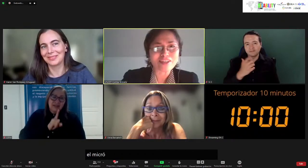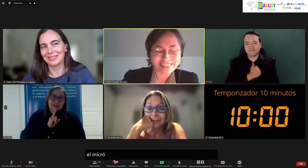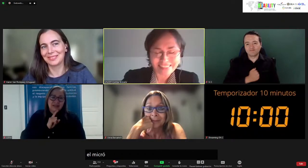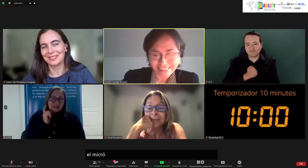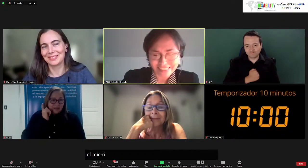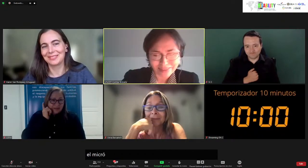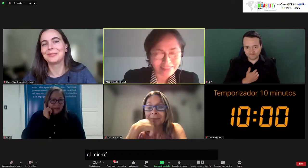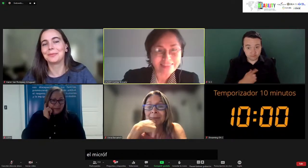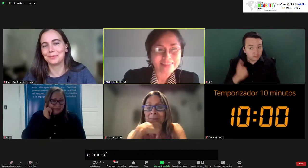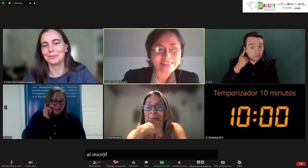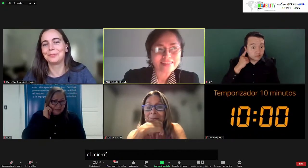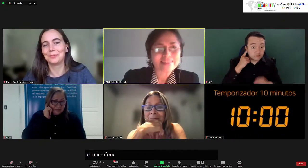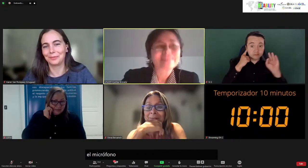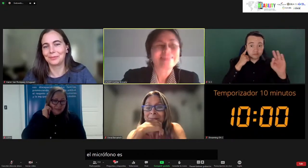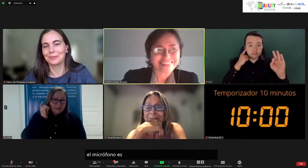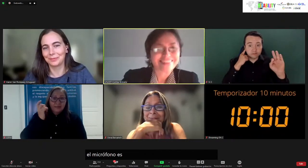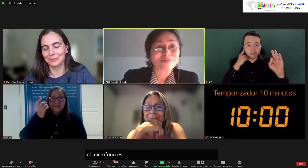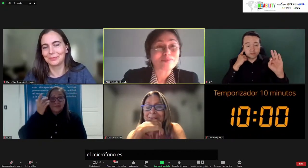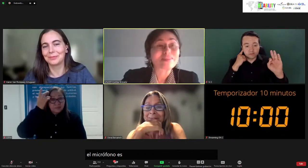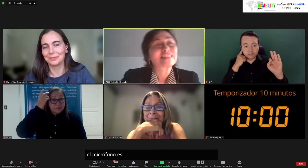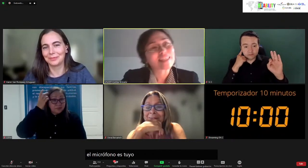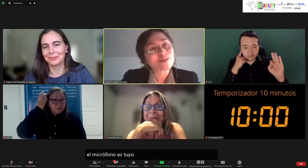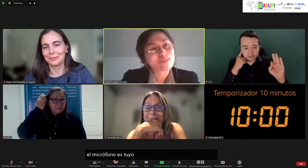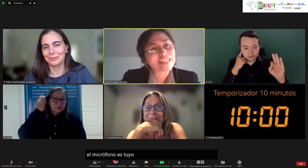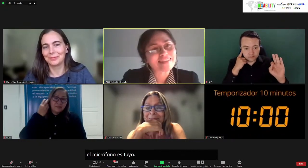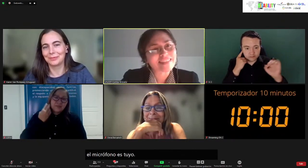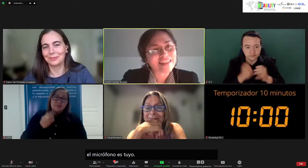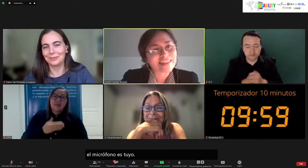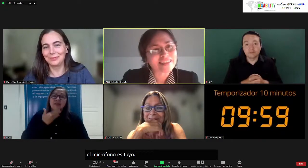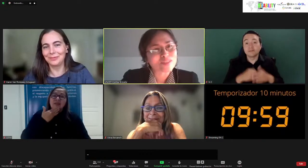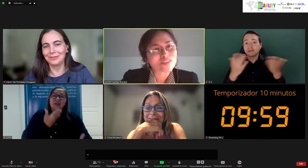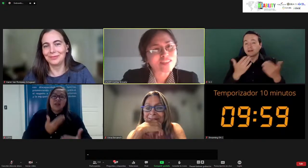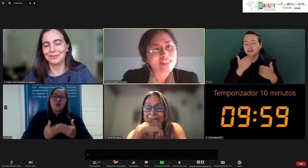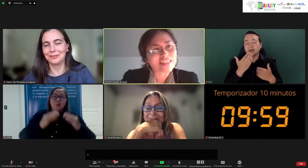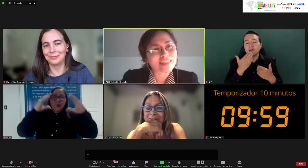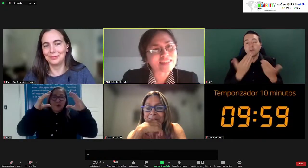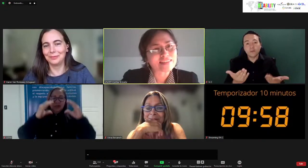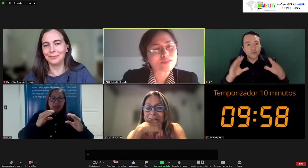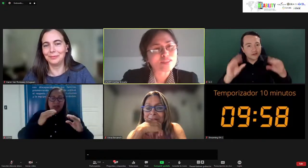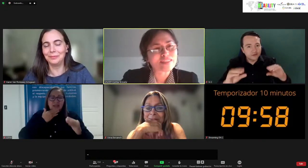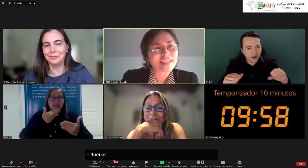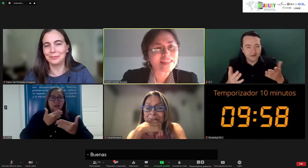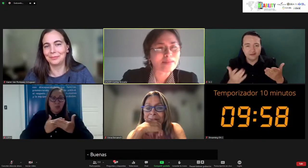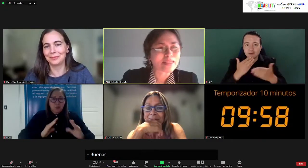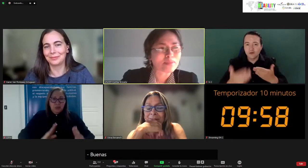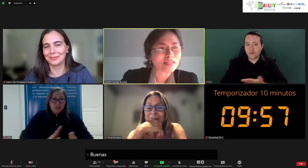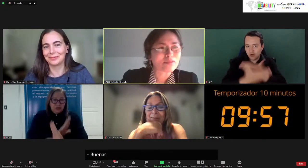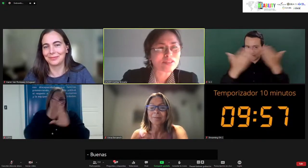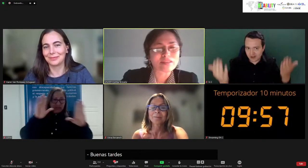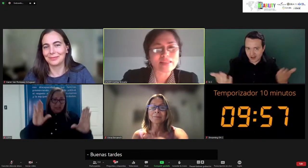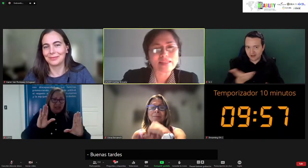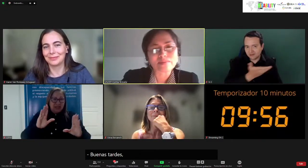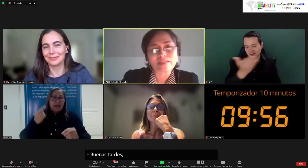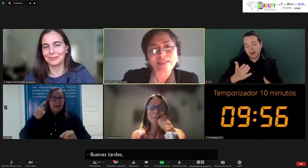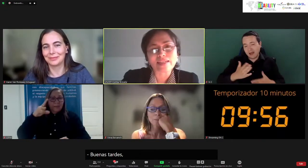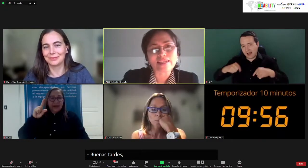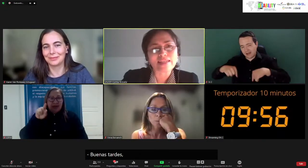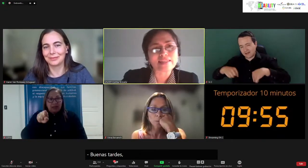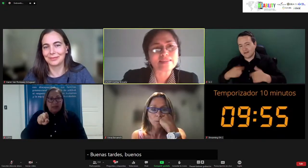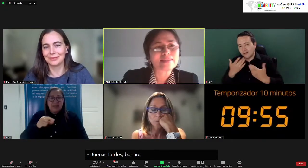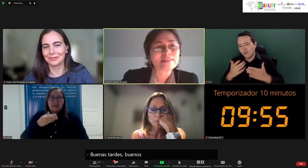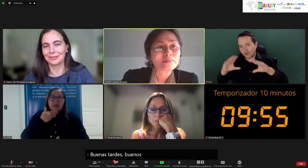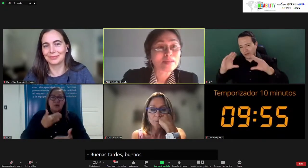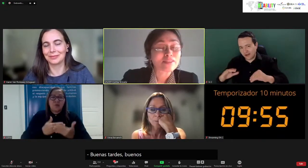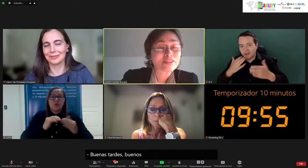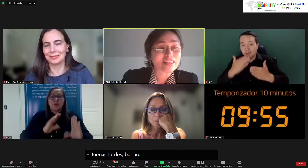sorry about that can you listen to me now yes well i was saying good morning